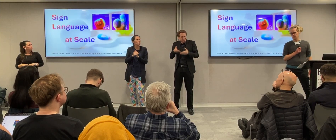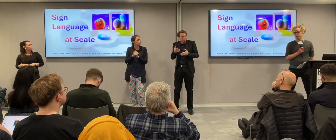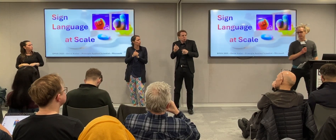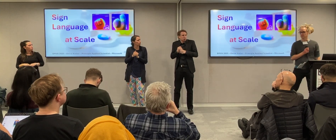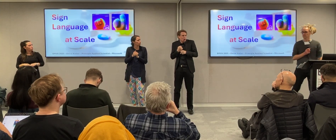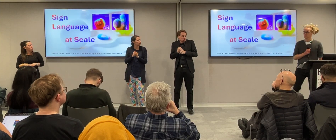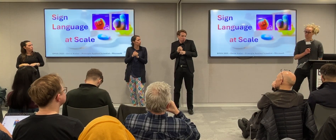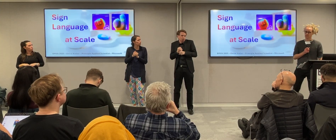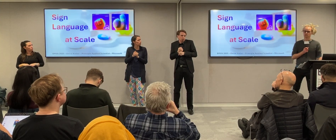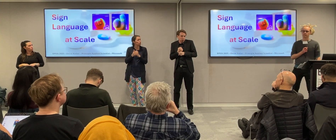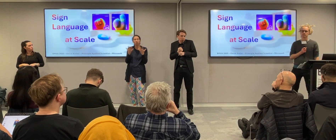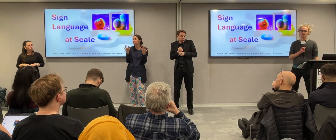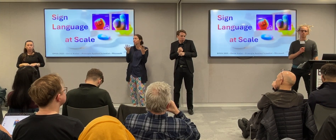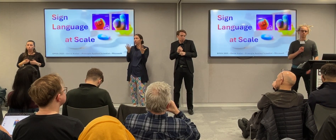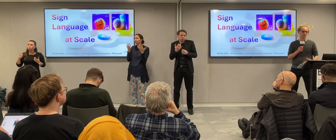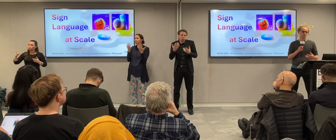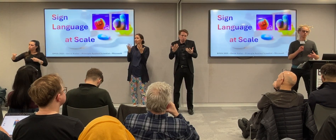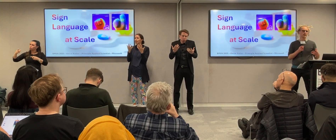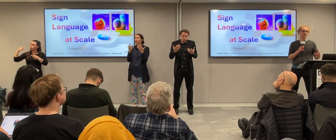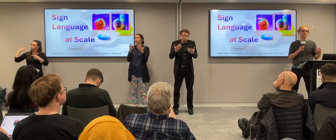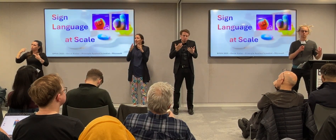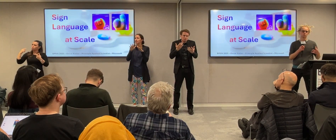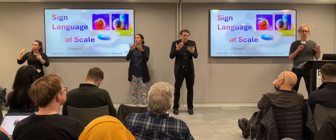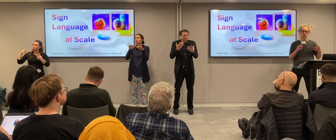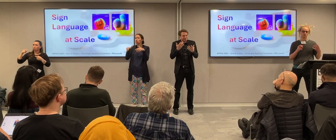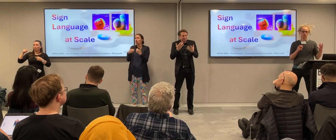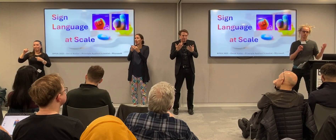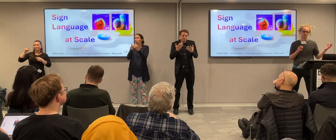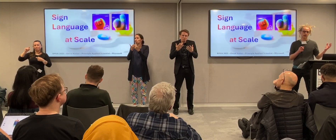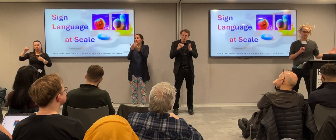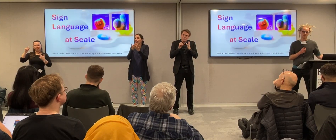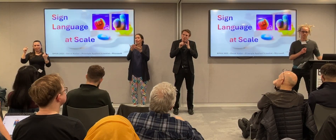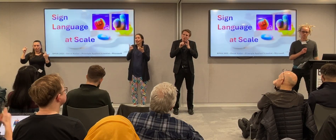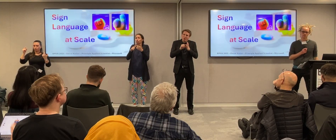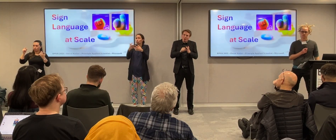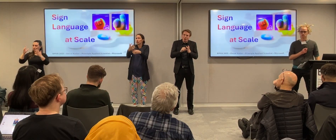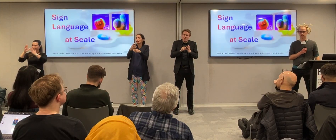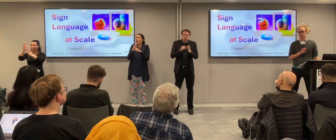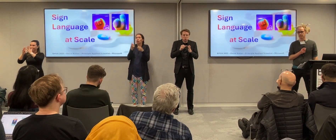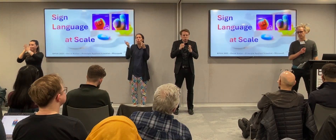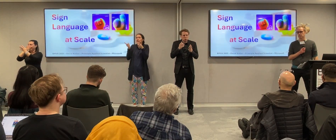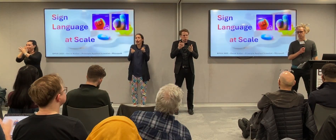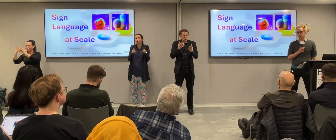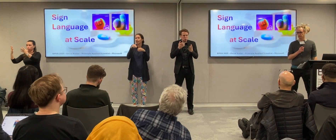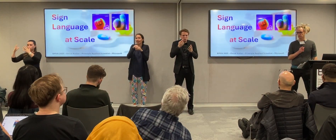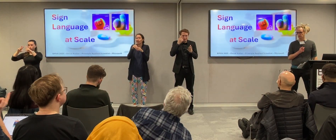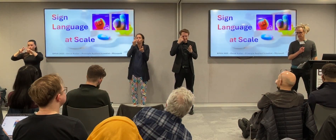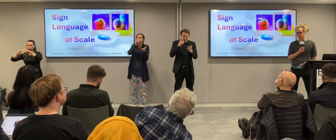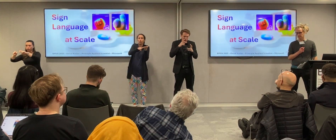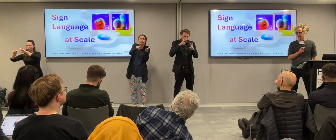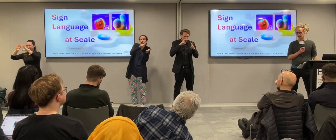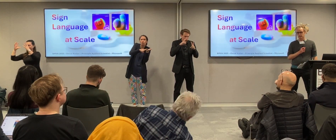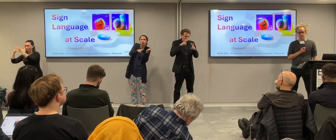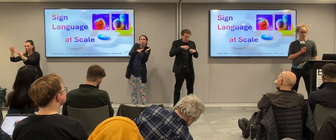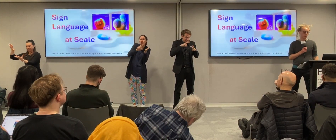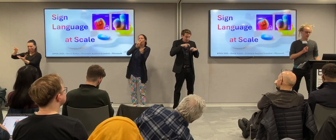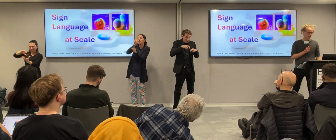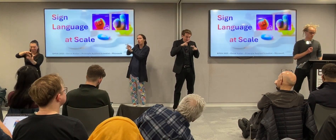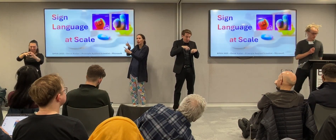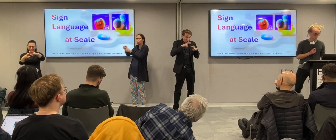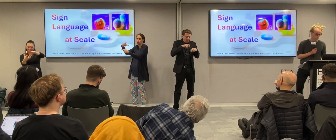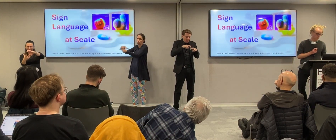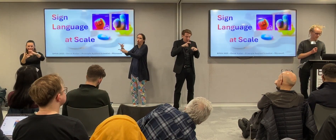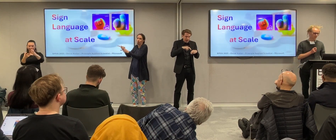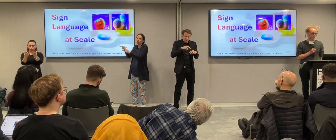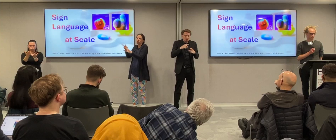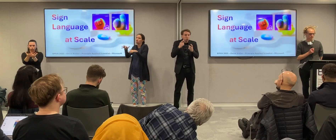It's kind of like a challenging bit to take what kind of is happening in research and actually apply it to products. I also